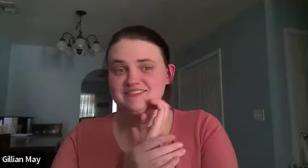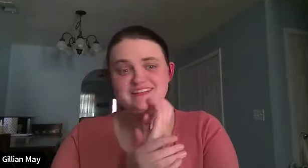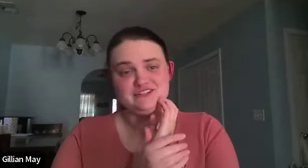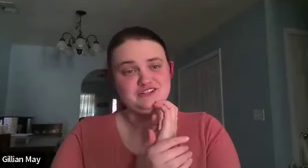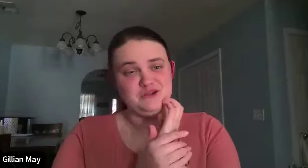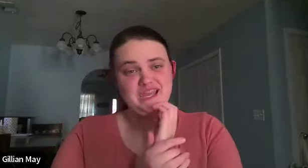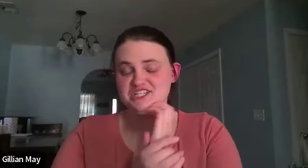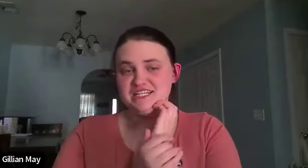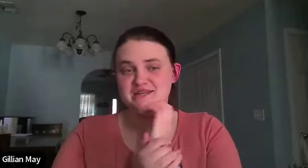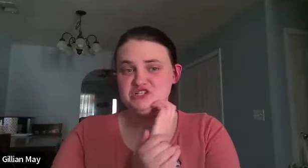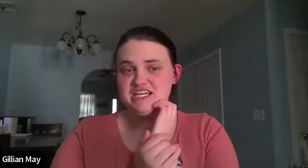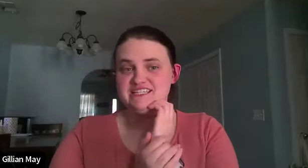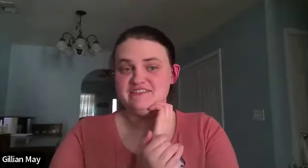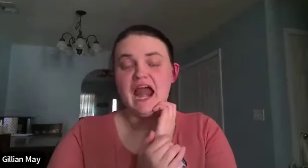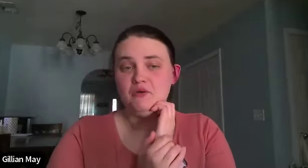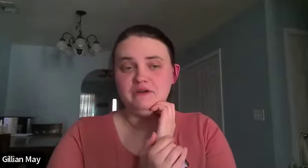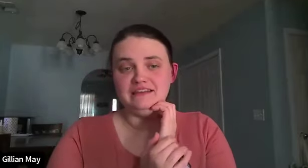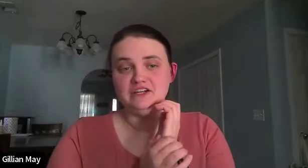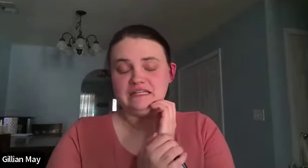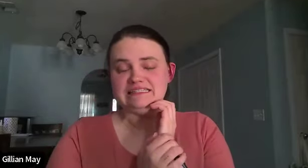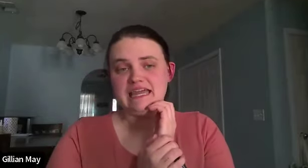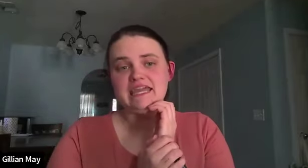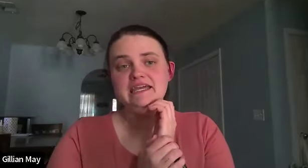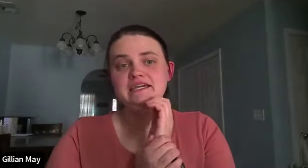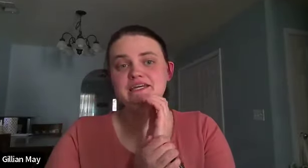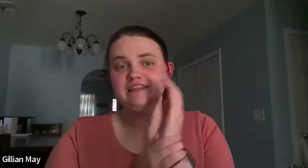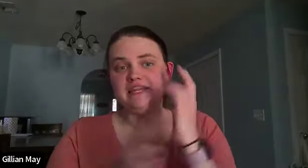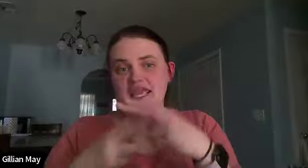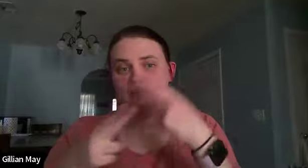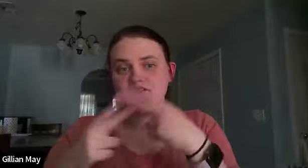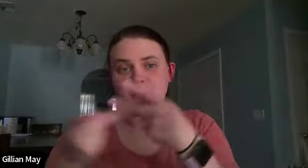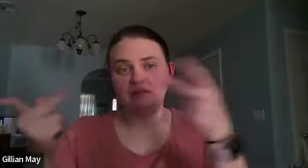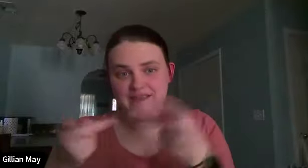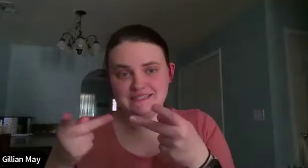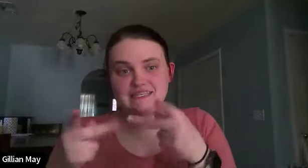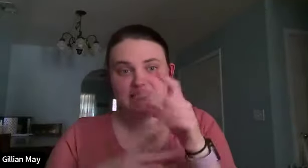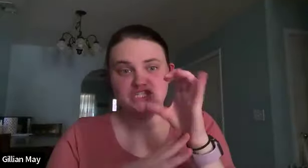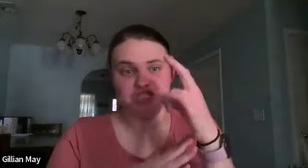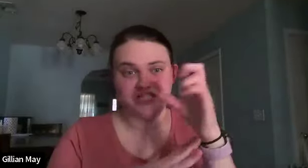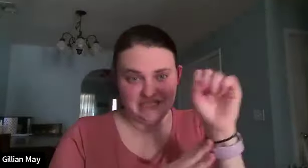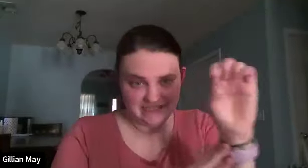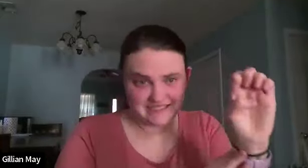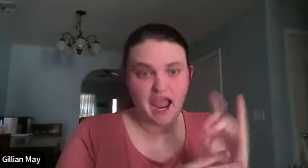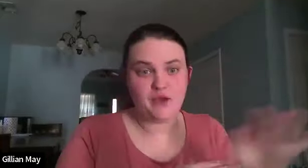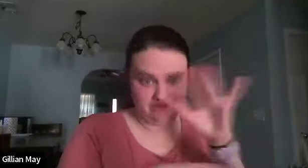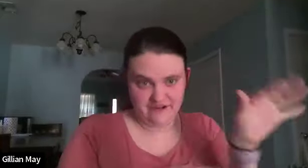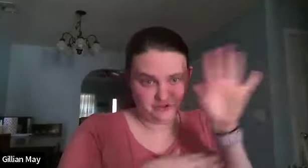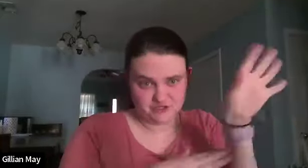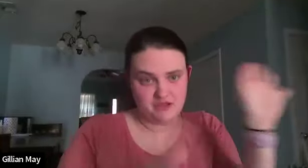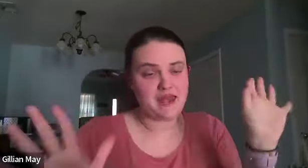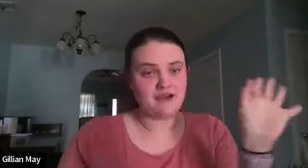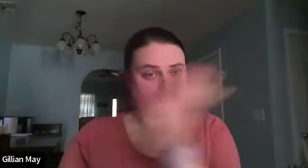unless there's a location named cheese. And then I would literally say the name of the place is cheese. Like I would finger spell that out to make